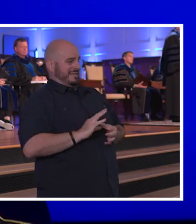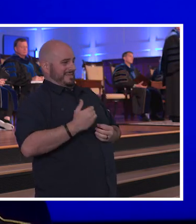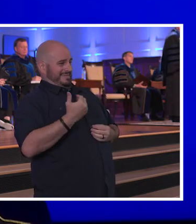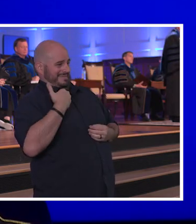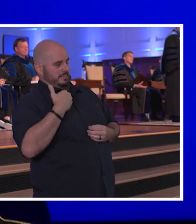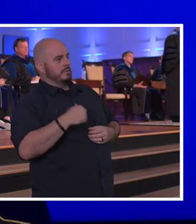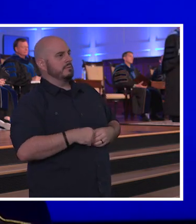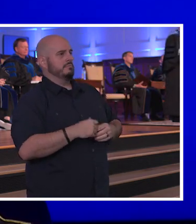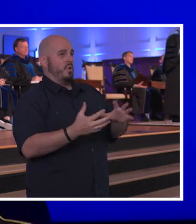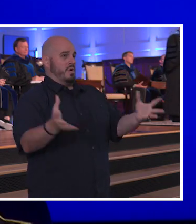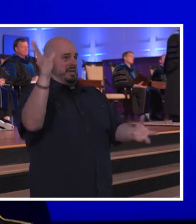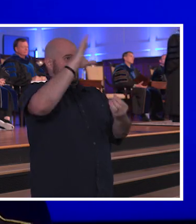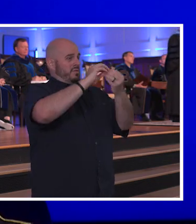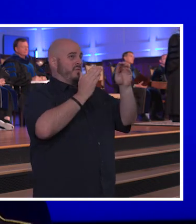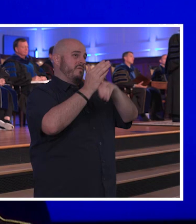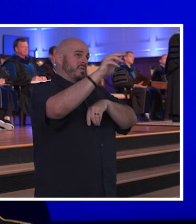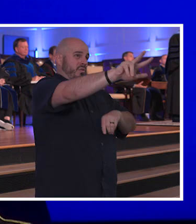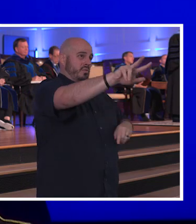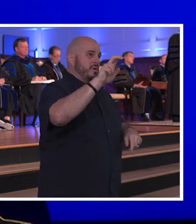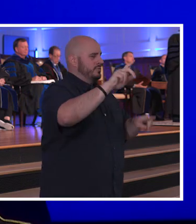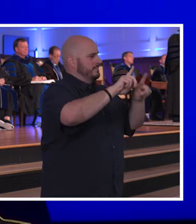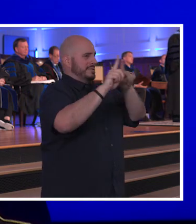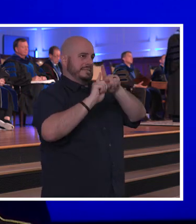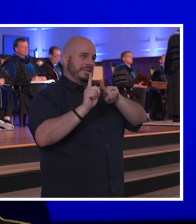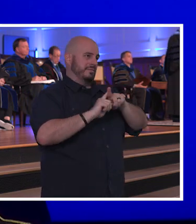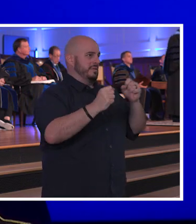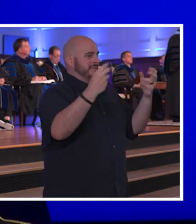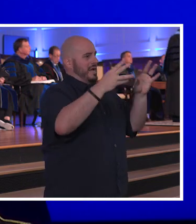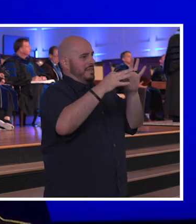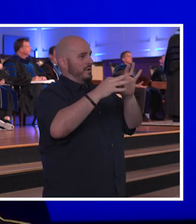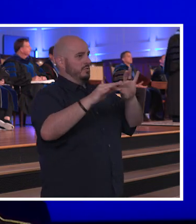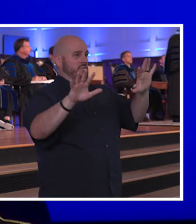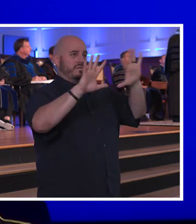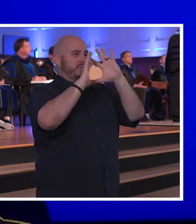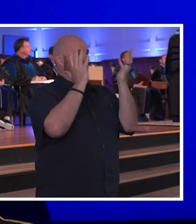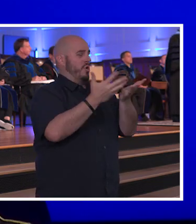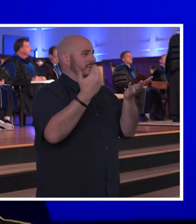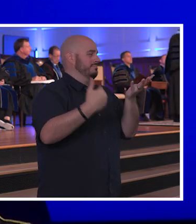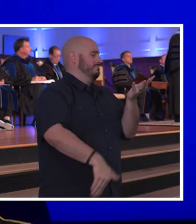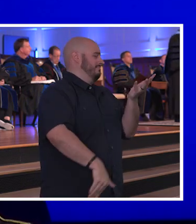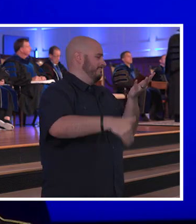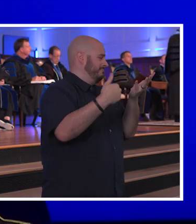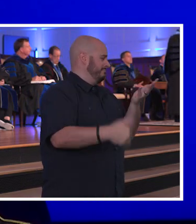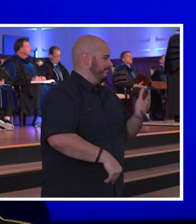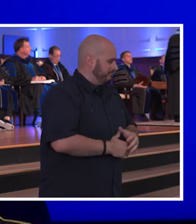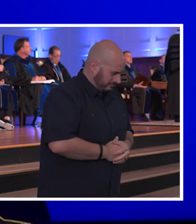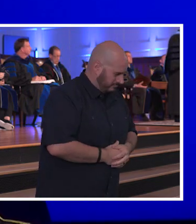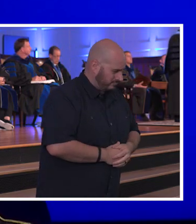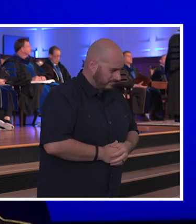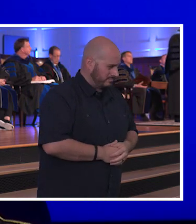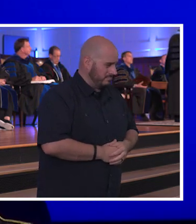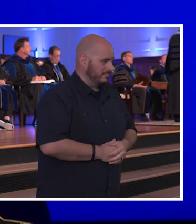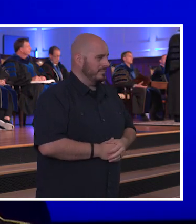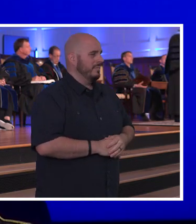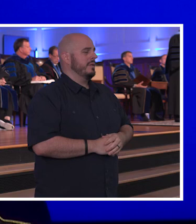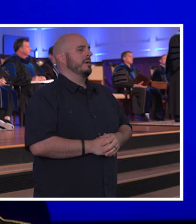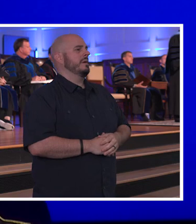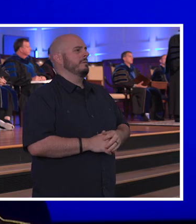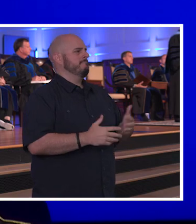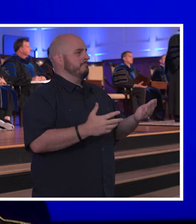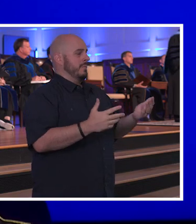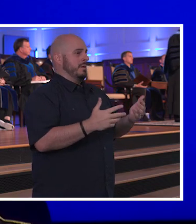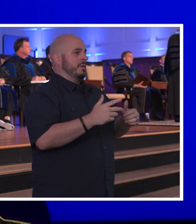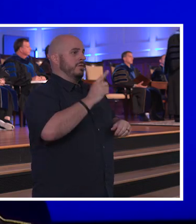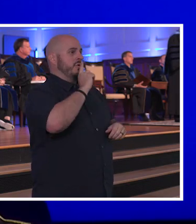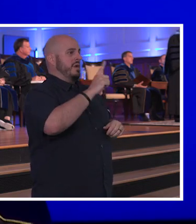than 300 different sign languages in the world among the deaf today. There is a